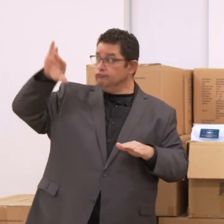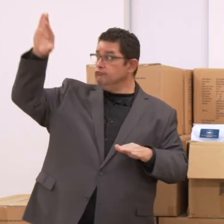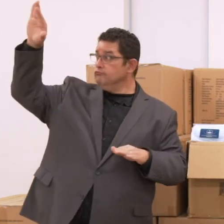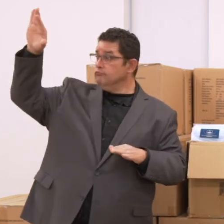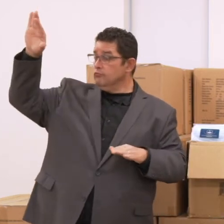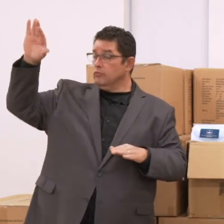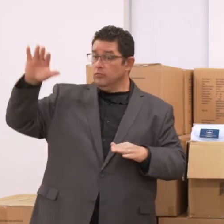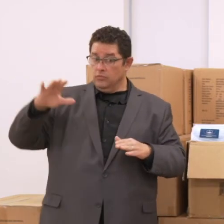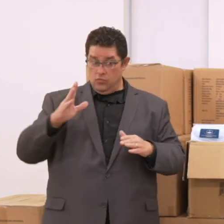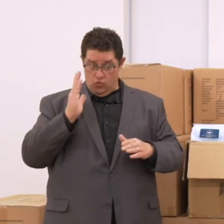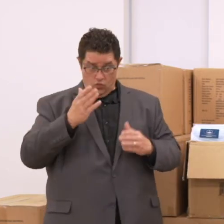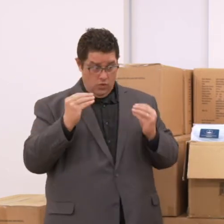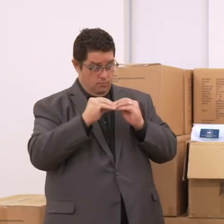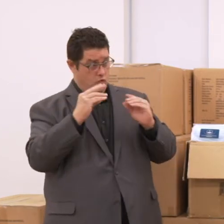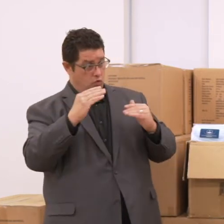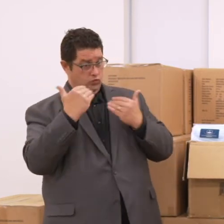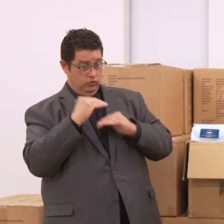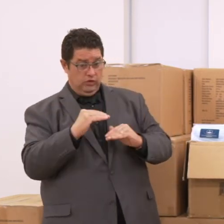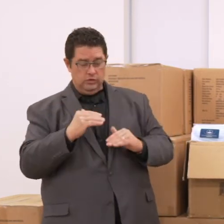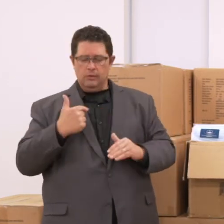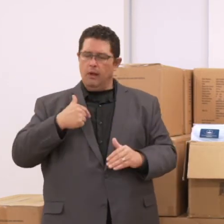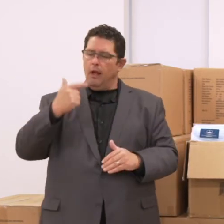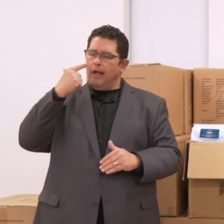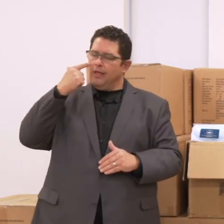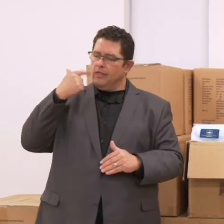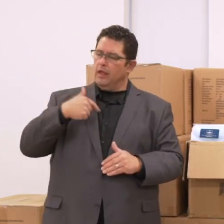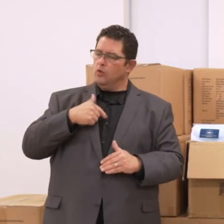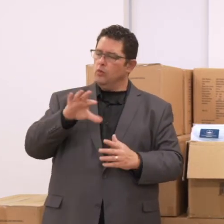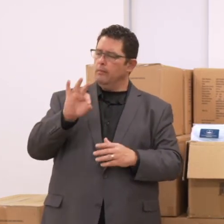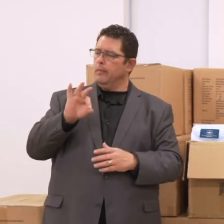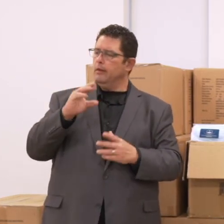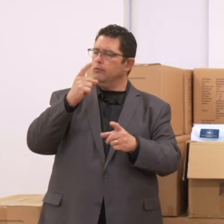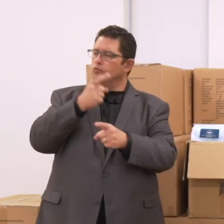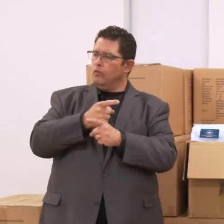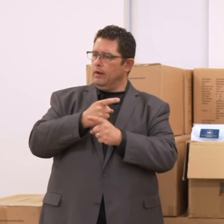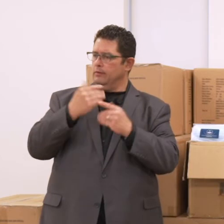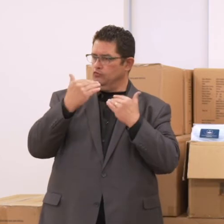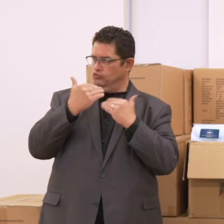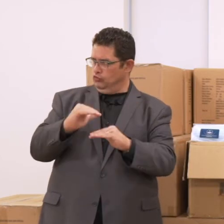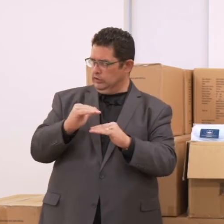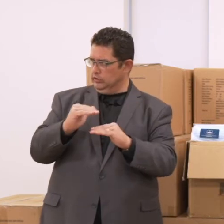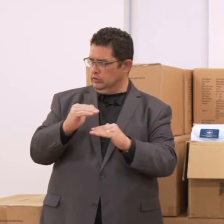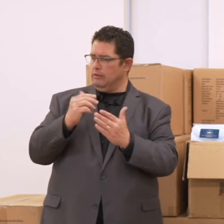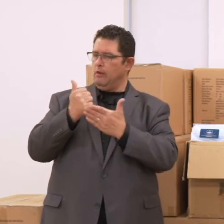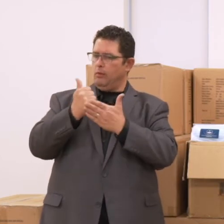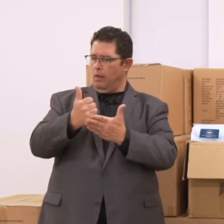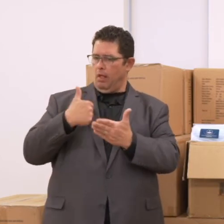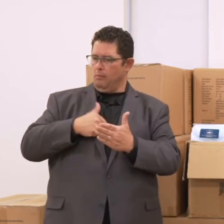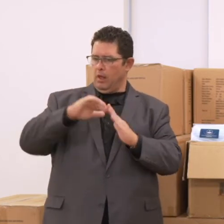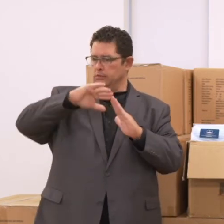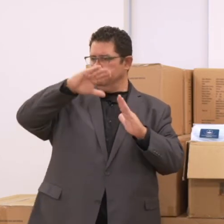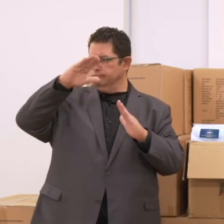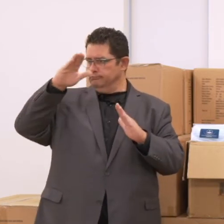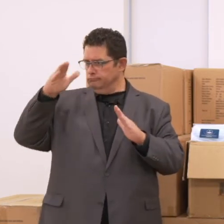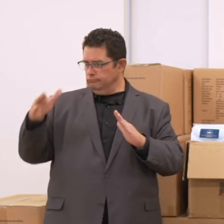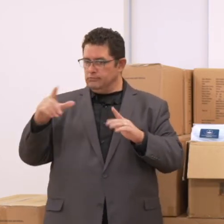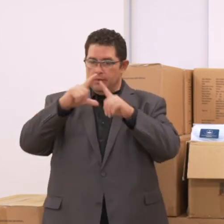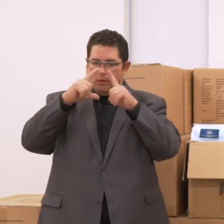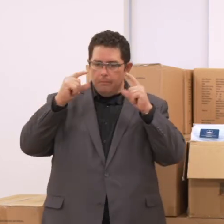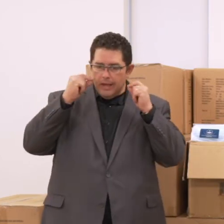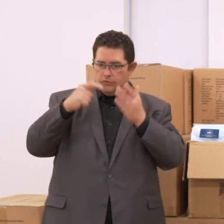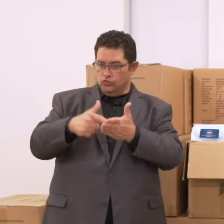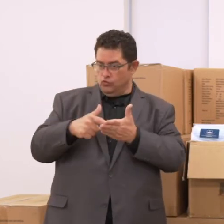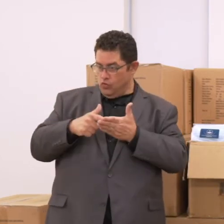right restrictions that will give us a smoother transition through the next 4 weeks. The masking requirement has